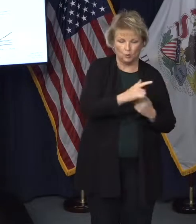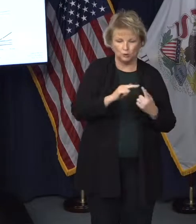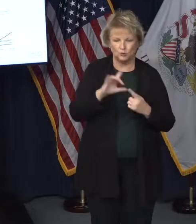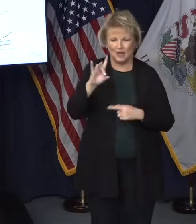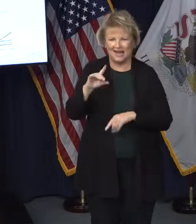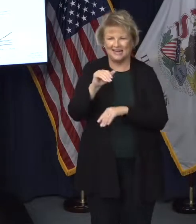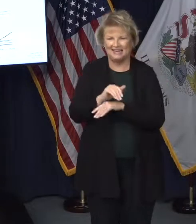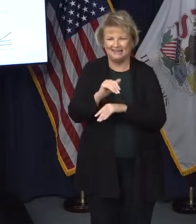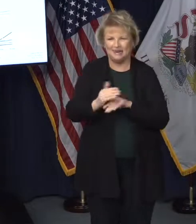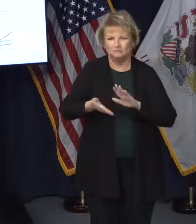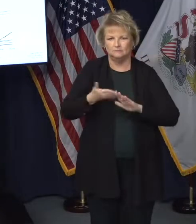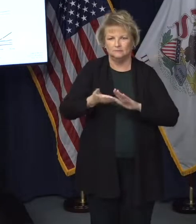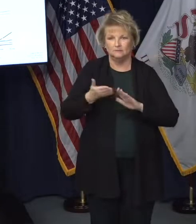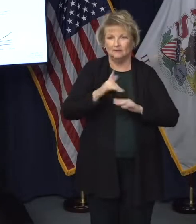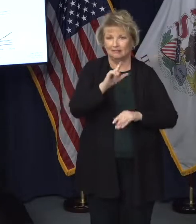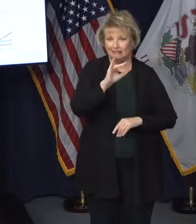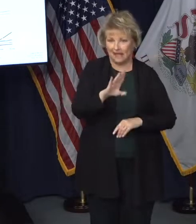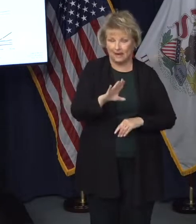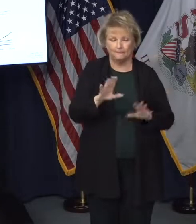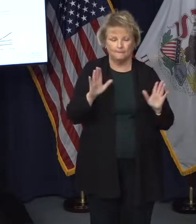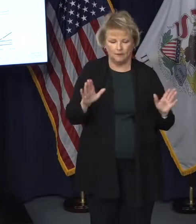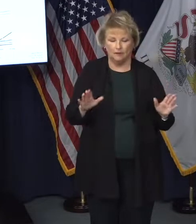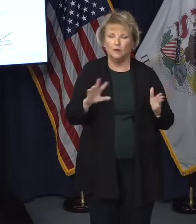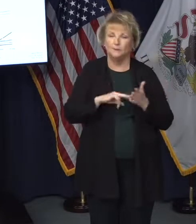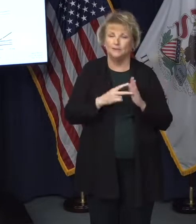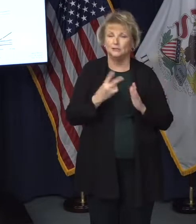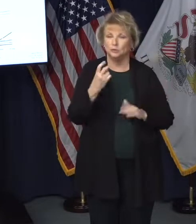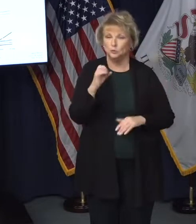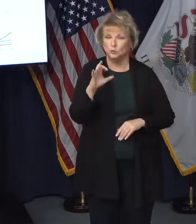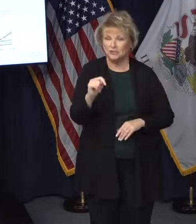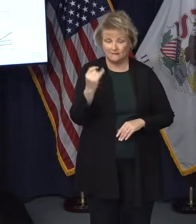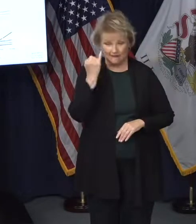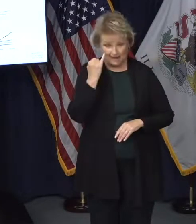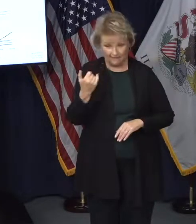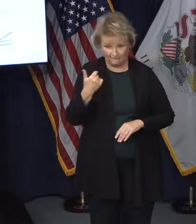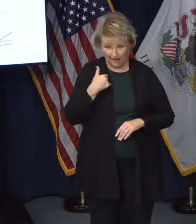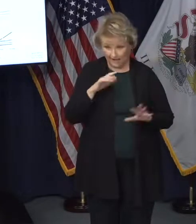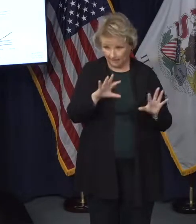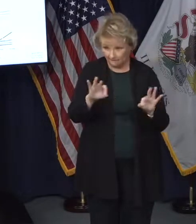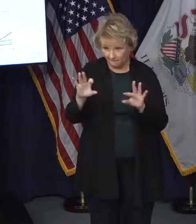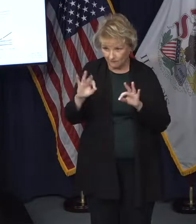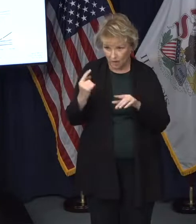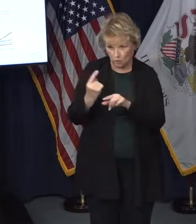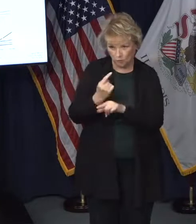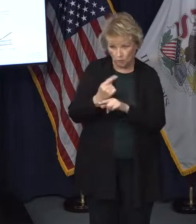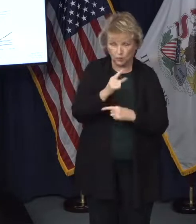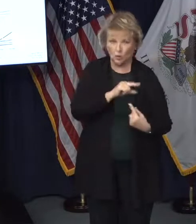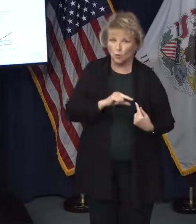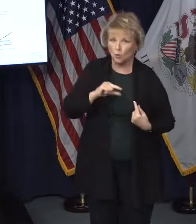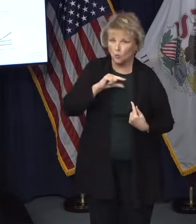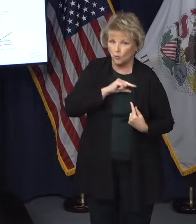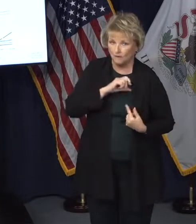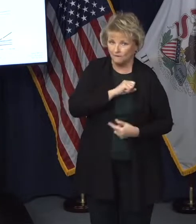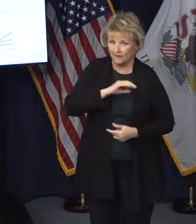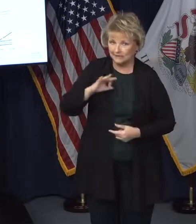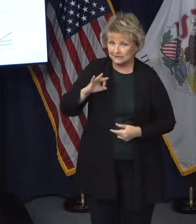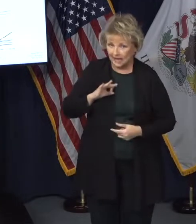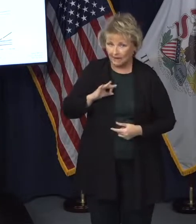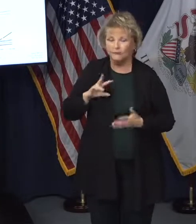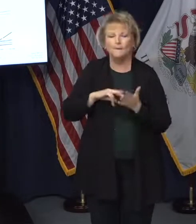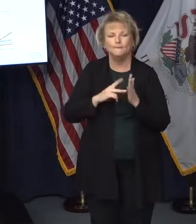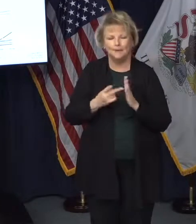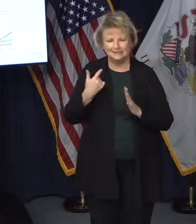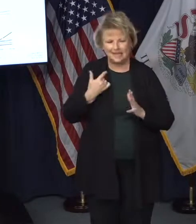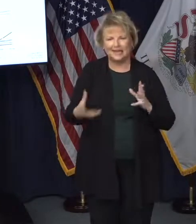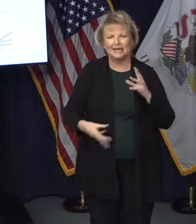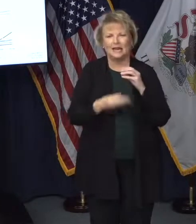most days. So that's essentially 2 shifts. But if we can find the appropriate qualified staff, we will be able to do